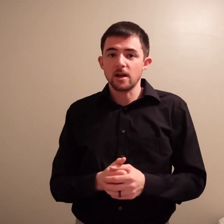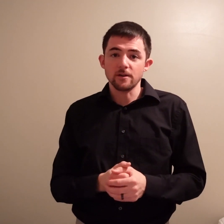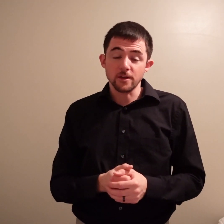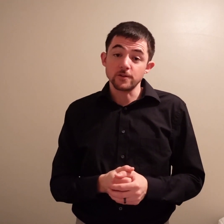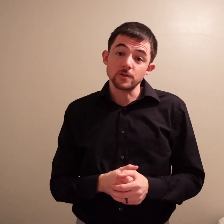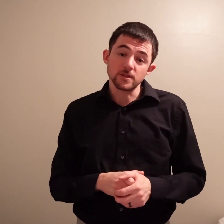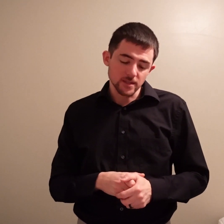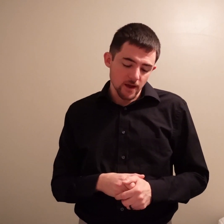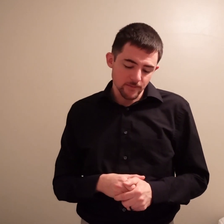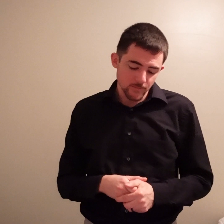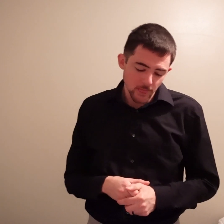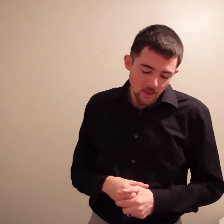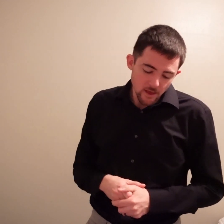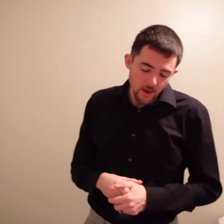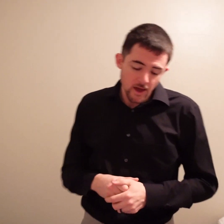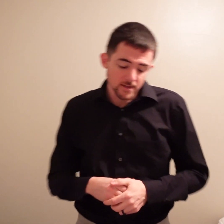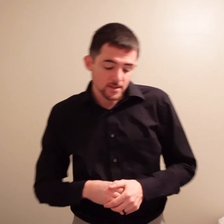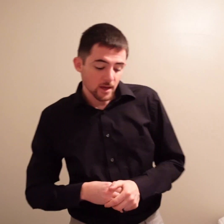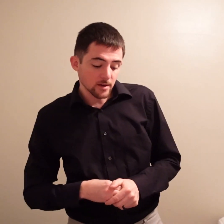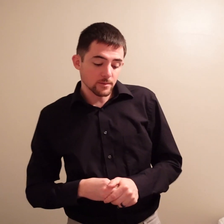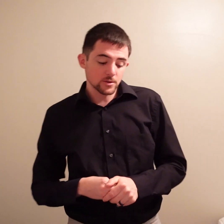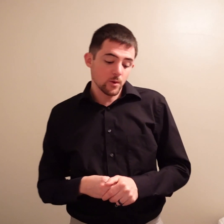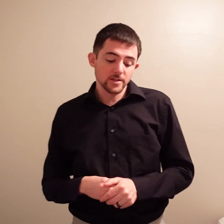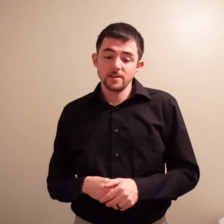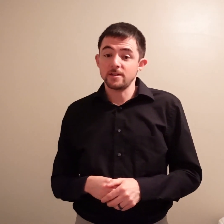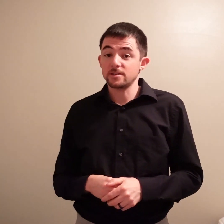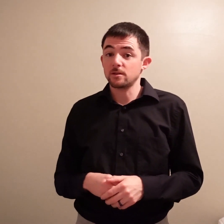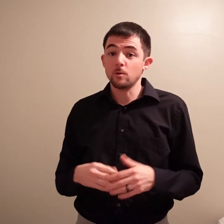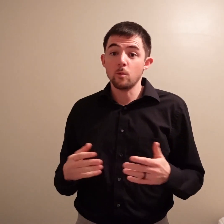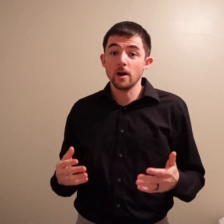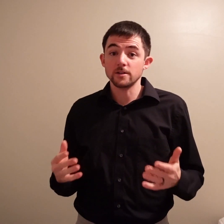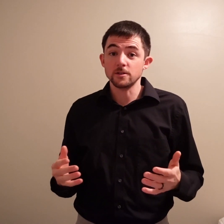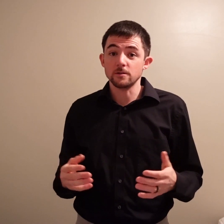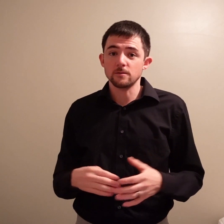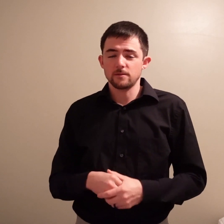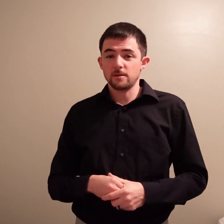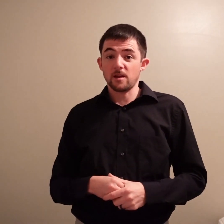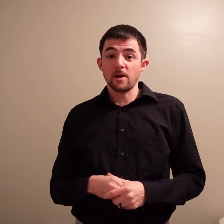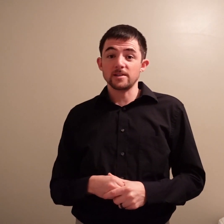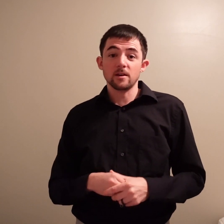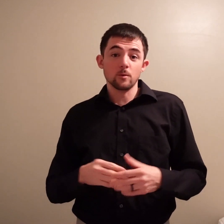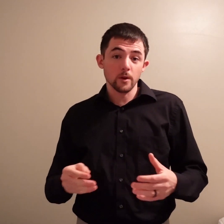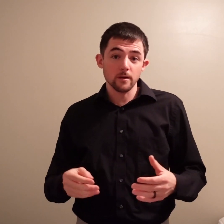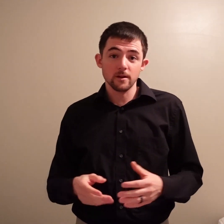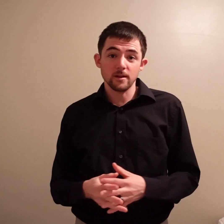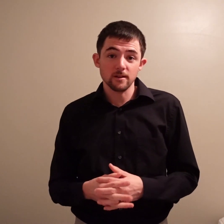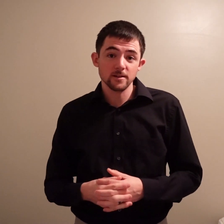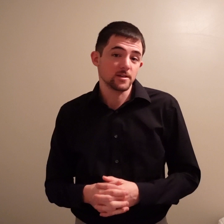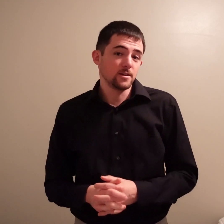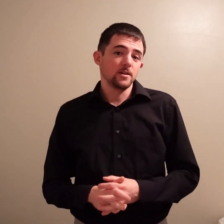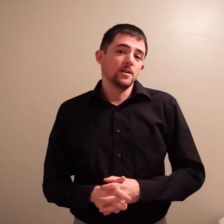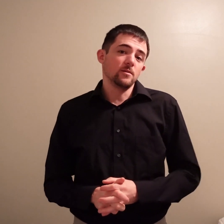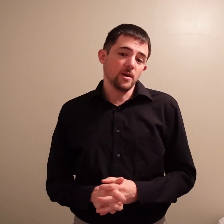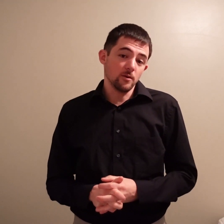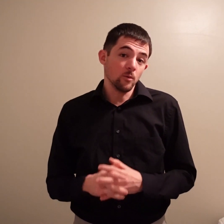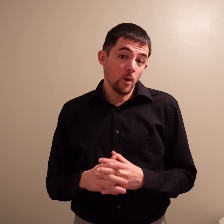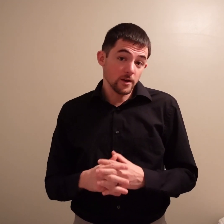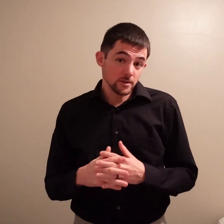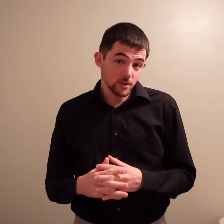that you choose to sign. And sign number 20 is what do. That might sound weird in English, but what